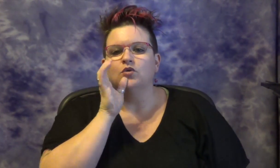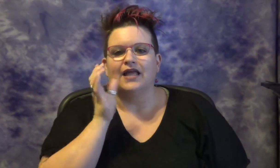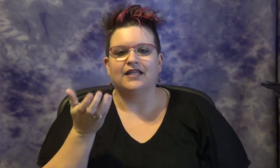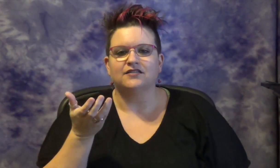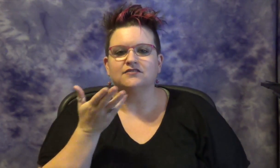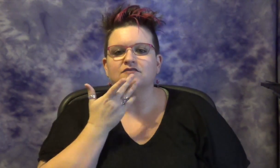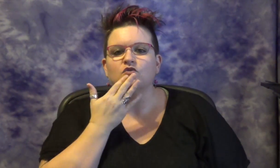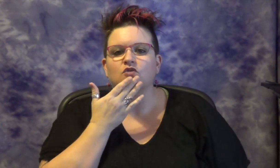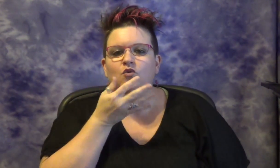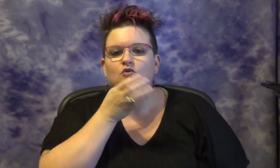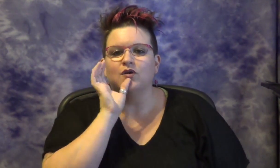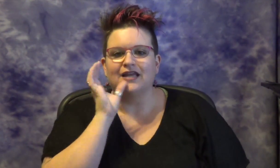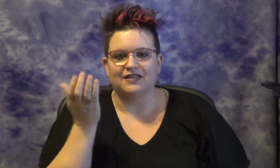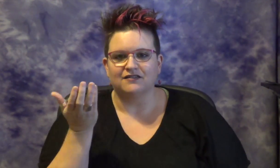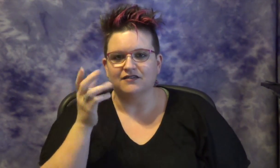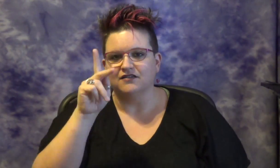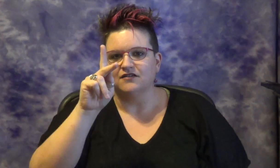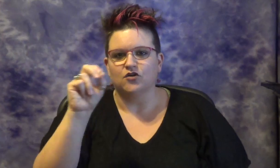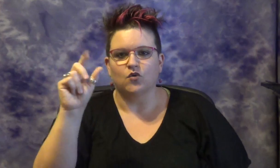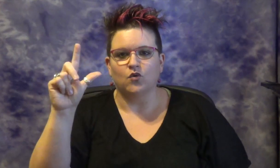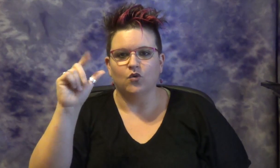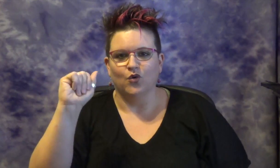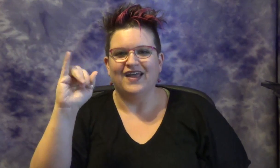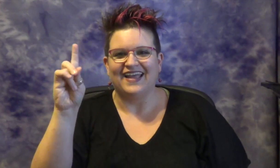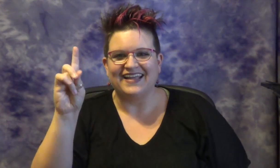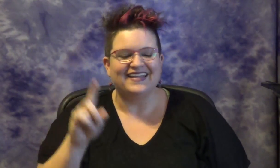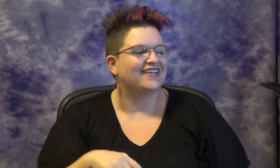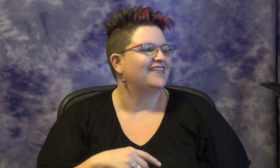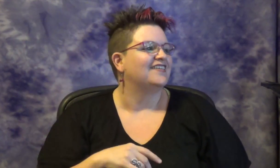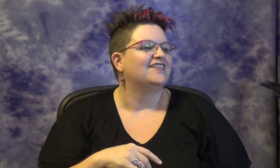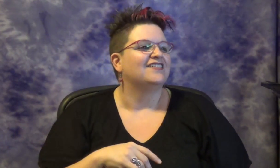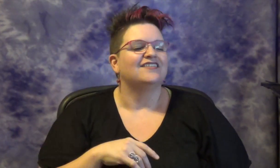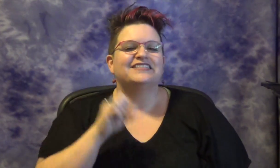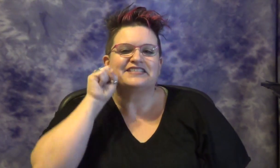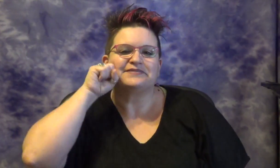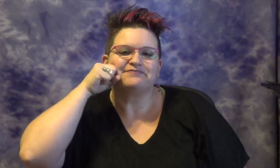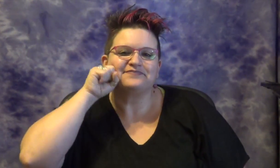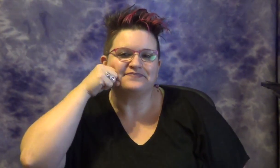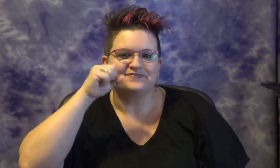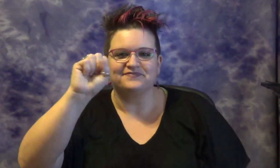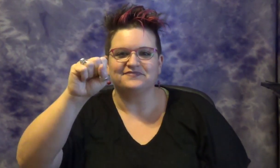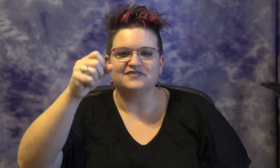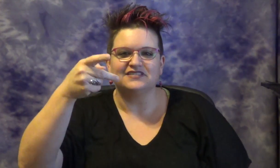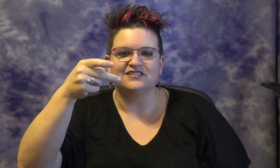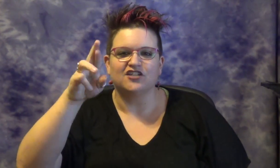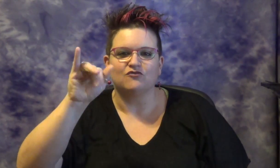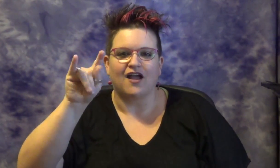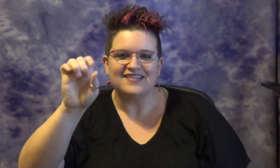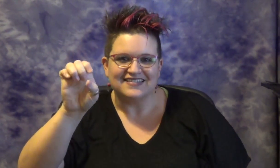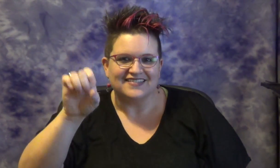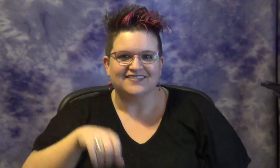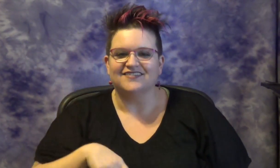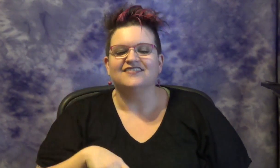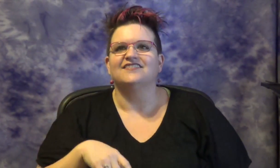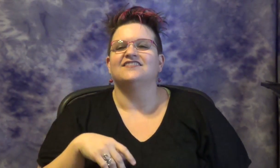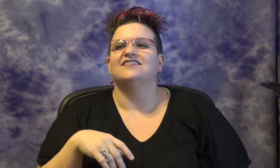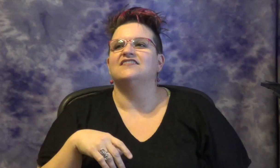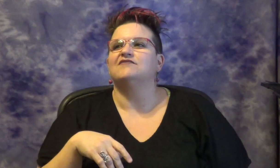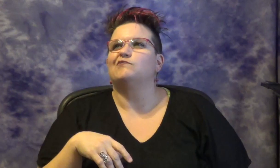have Kool-Aid. We sign color drink for Kool-Aid at our home. That's our home signs. We also do this. That's the sign for Sprite in